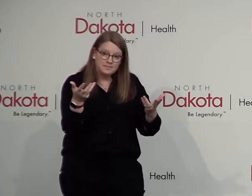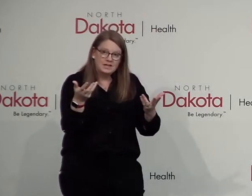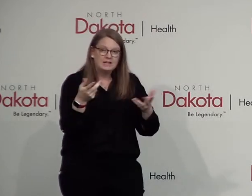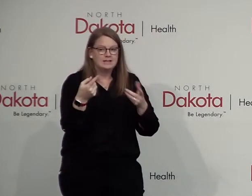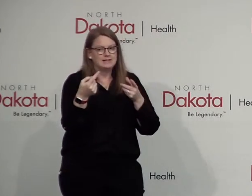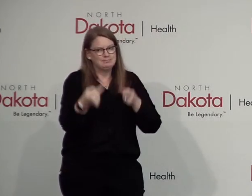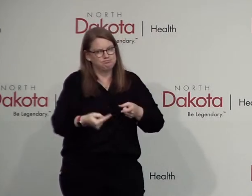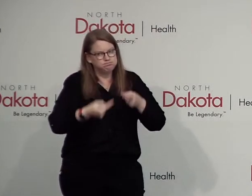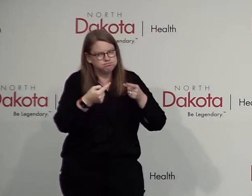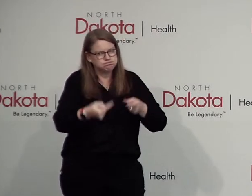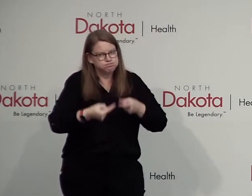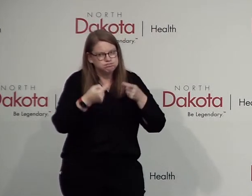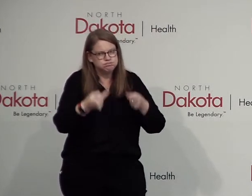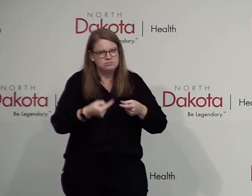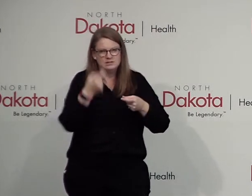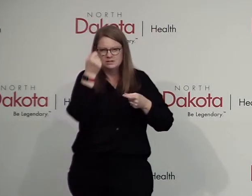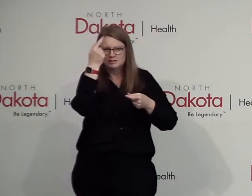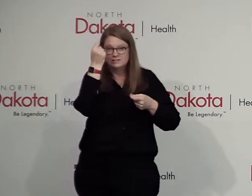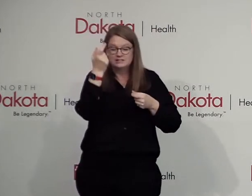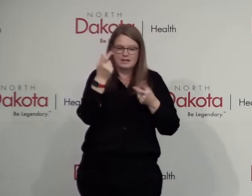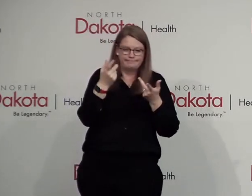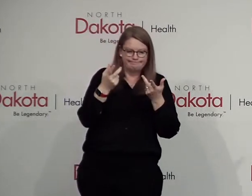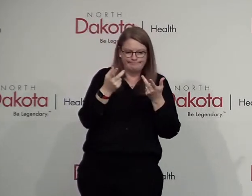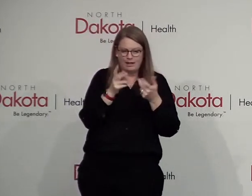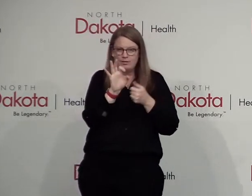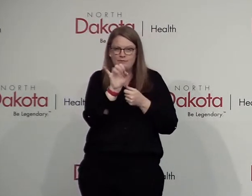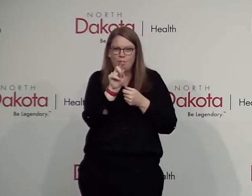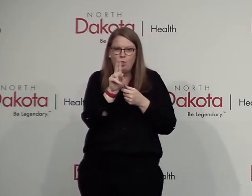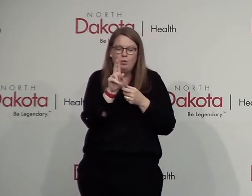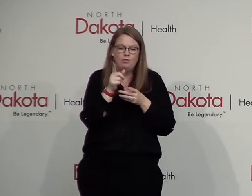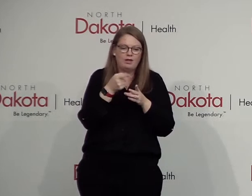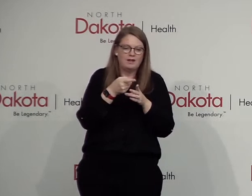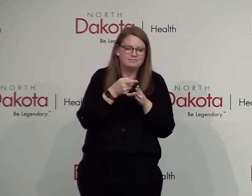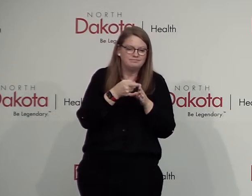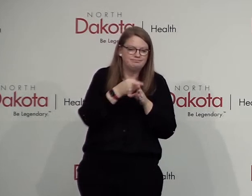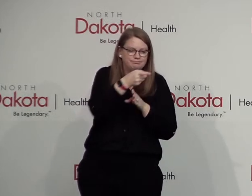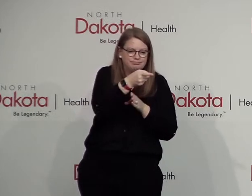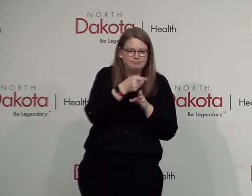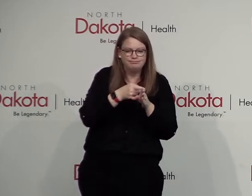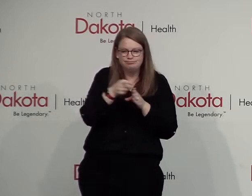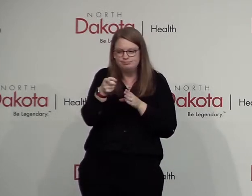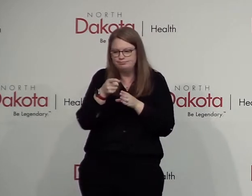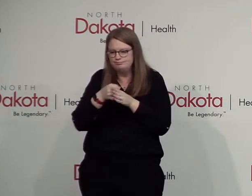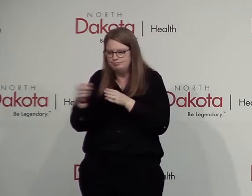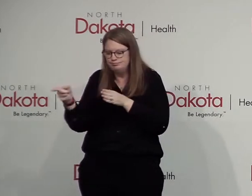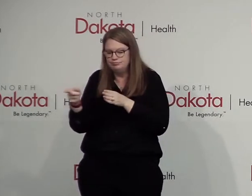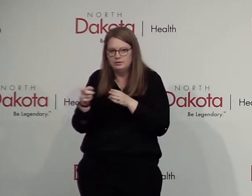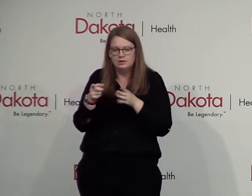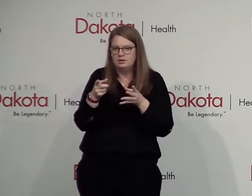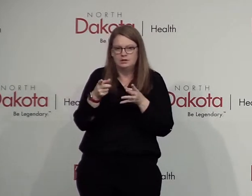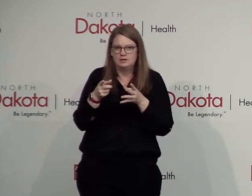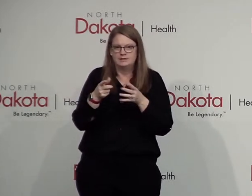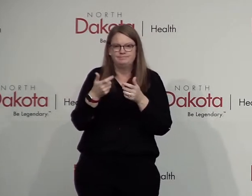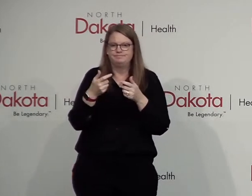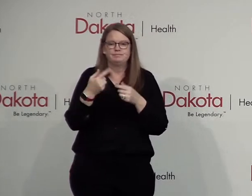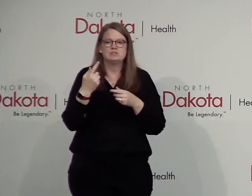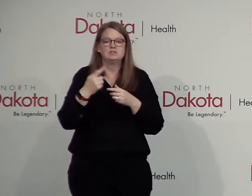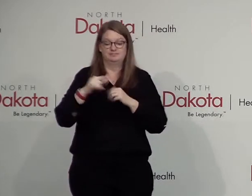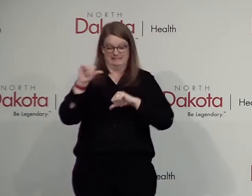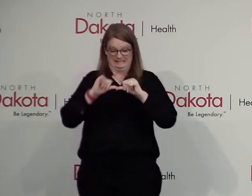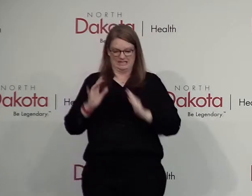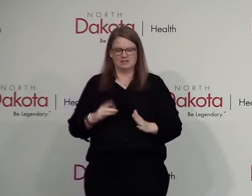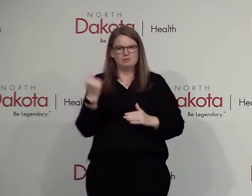mutates and moves around our planet, they are always trying to make a flu vaccine that anticipates the